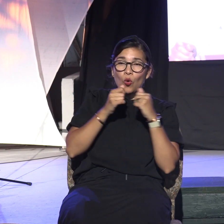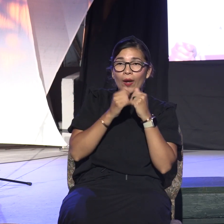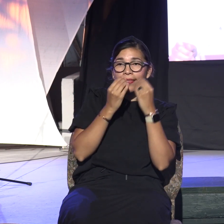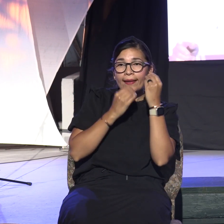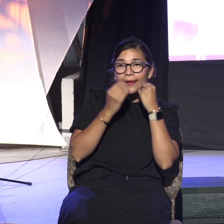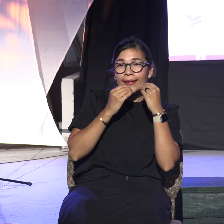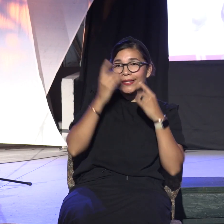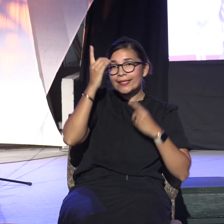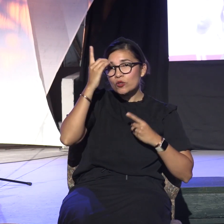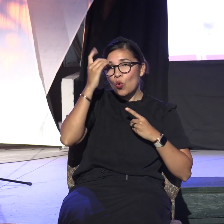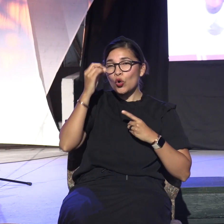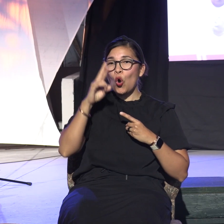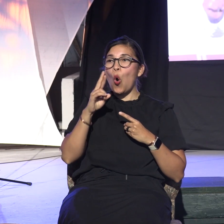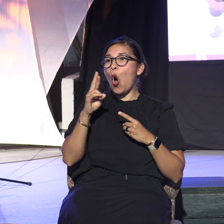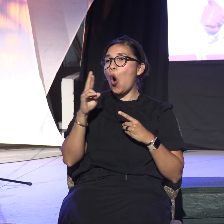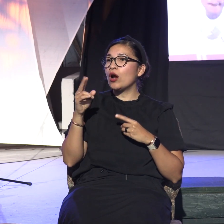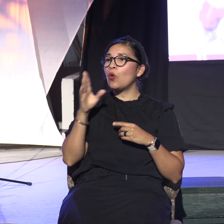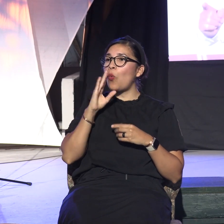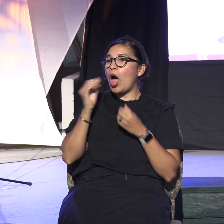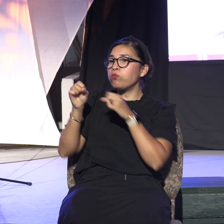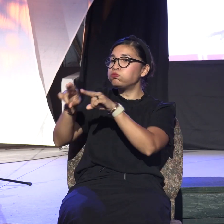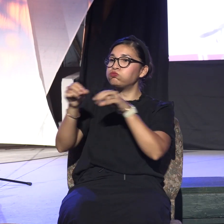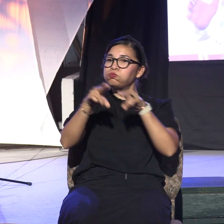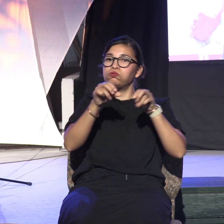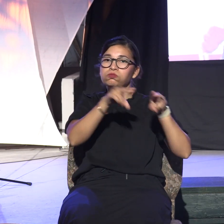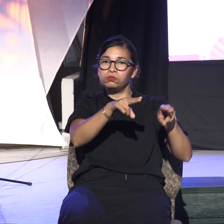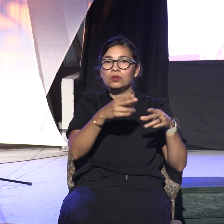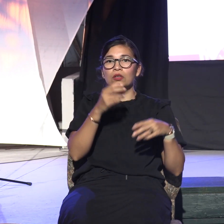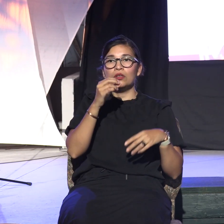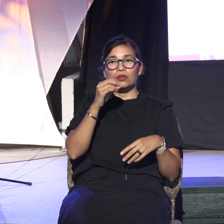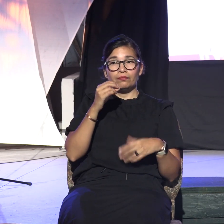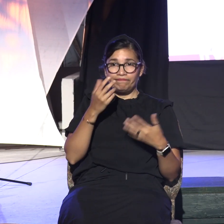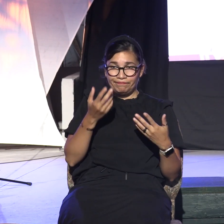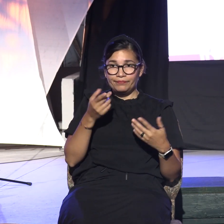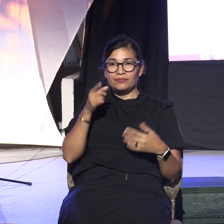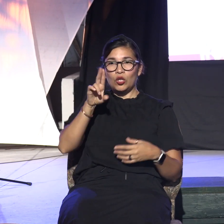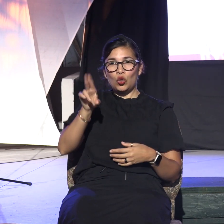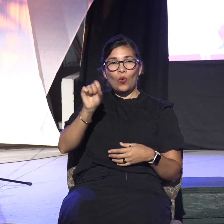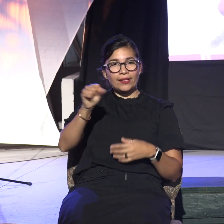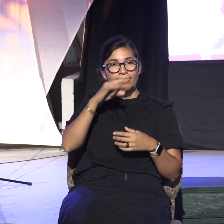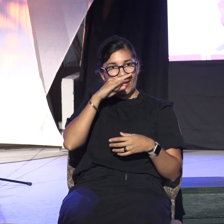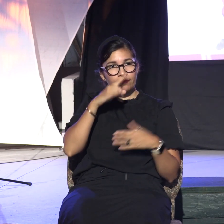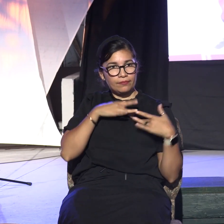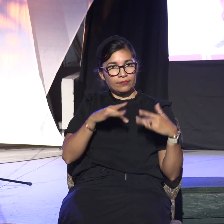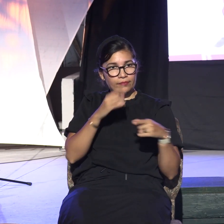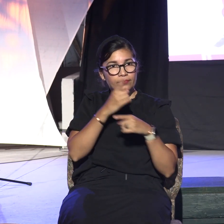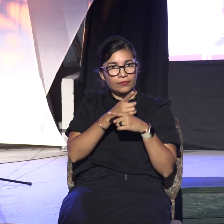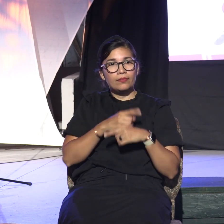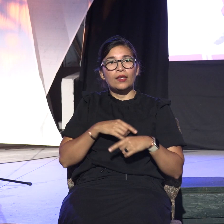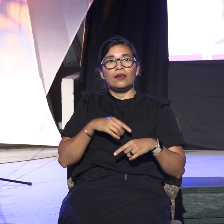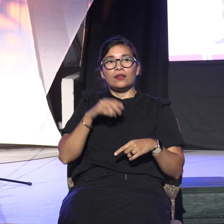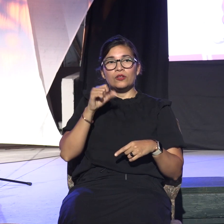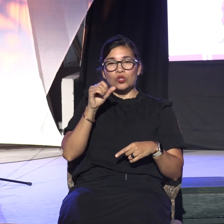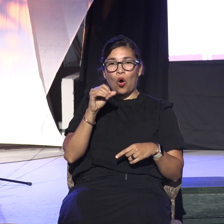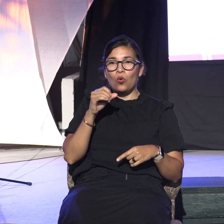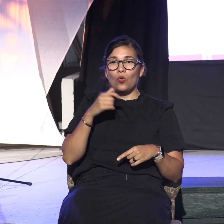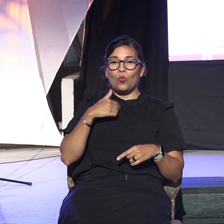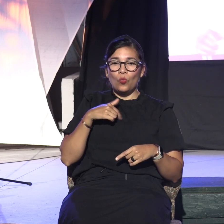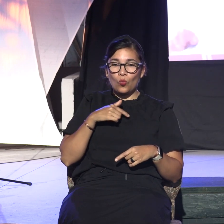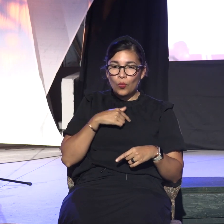forgotten to help them answer a question that will not be ignored. What is this all for?